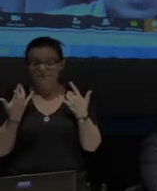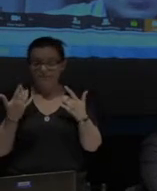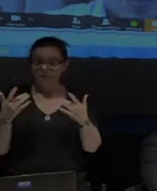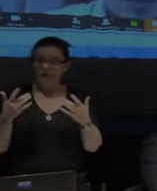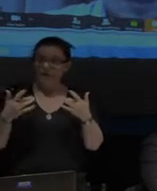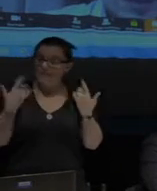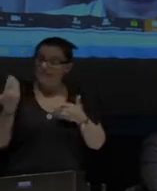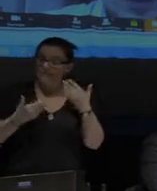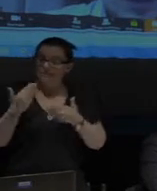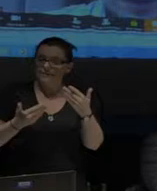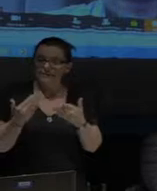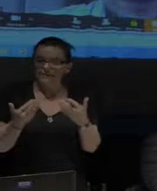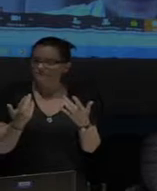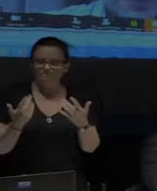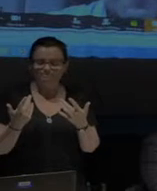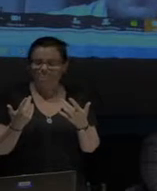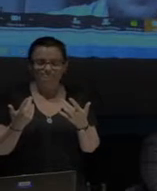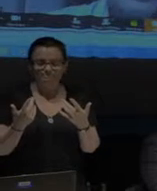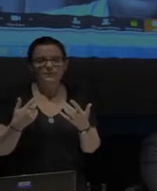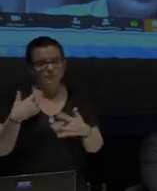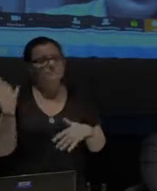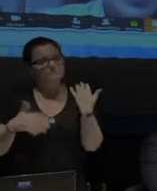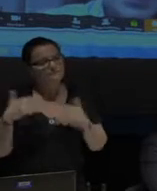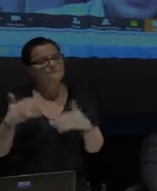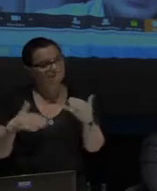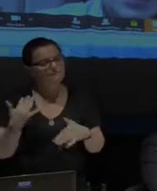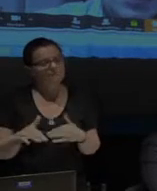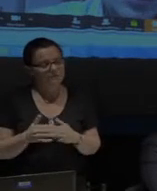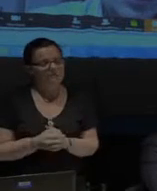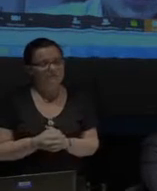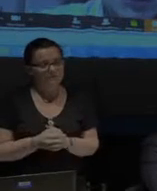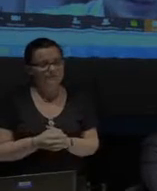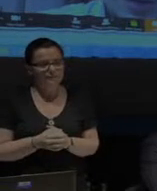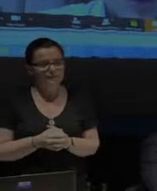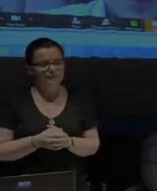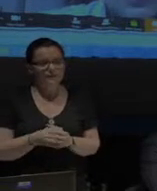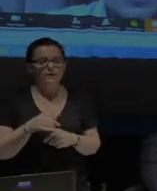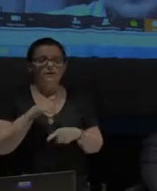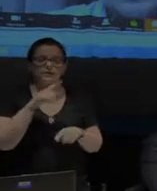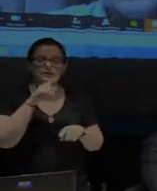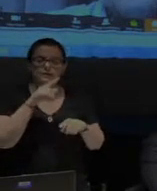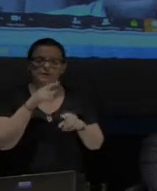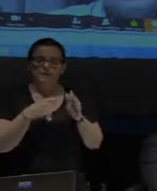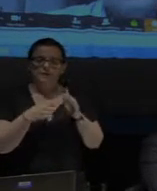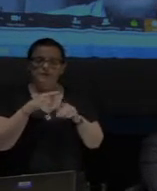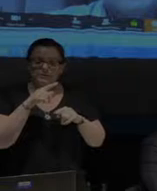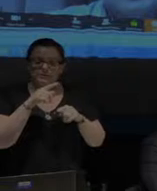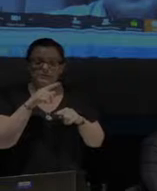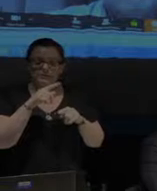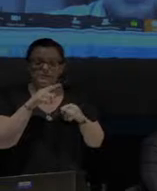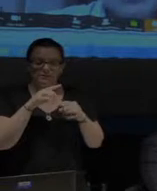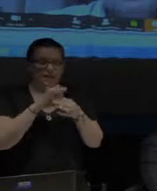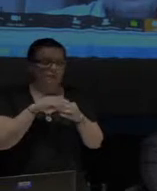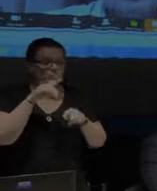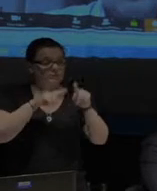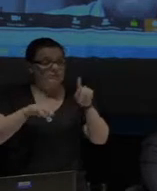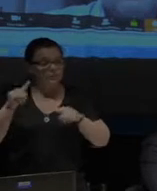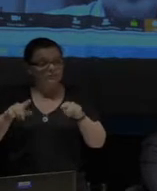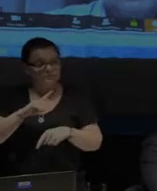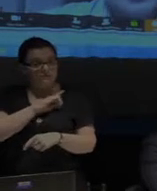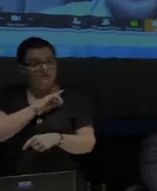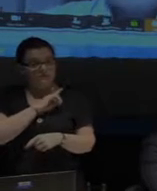creates an enormous amount of suffering. And the reason I think is diversity because much